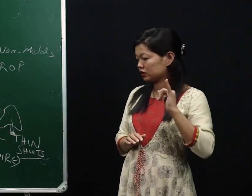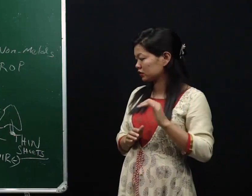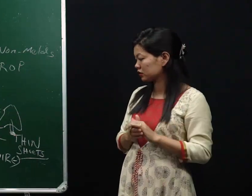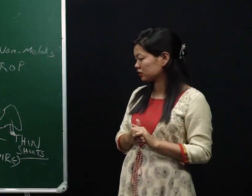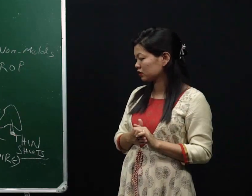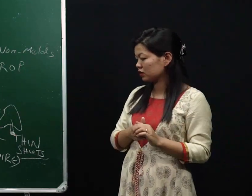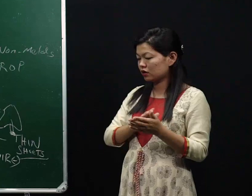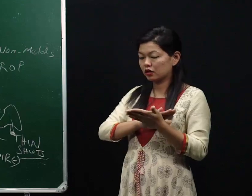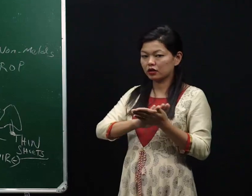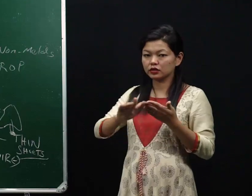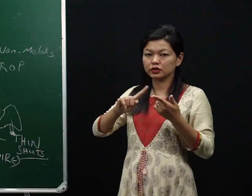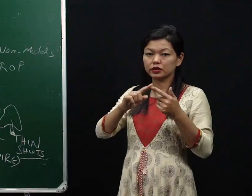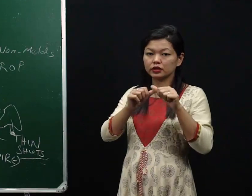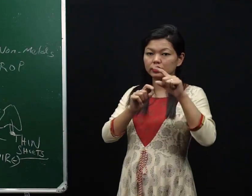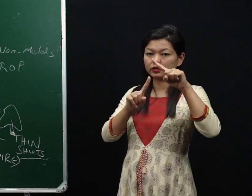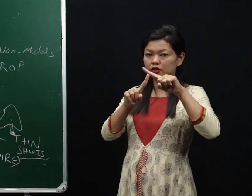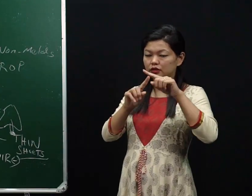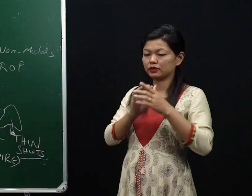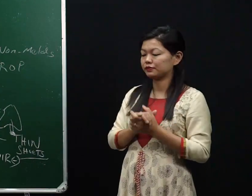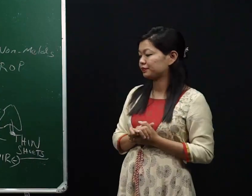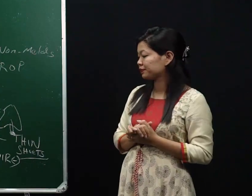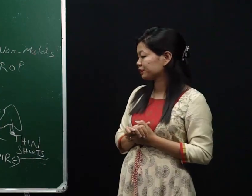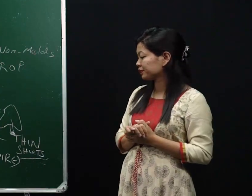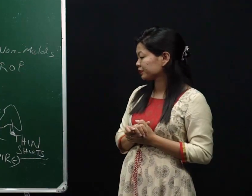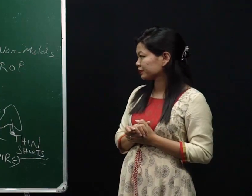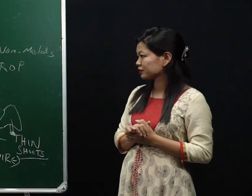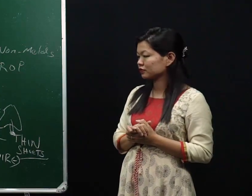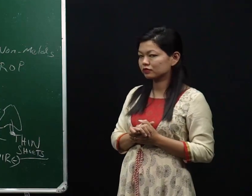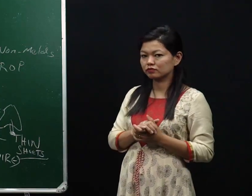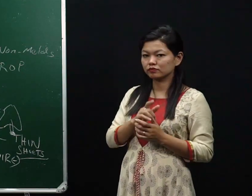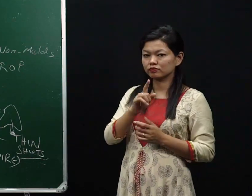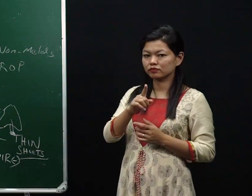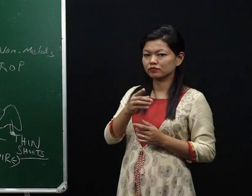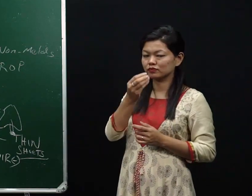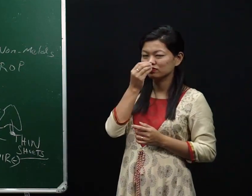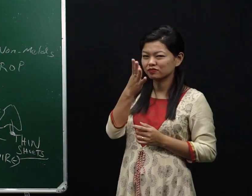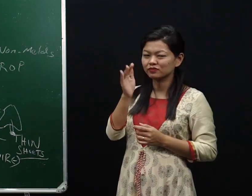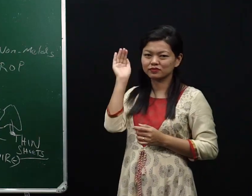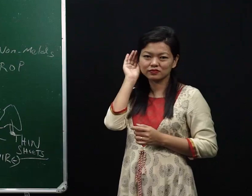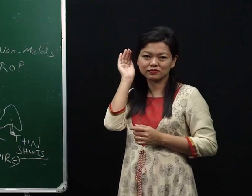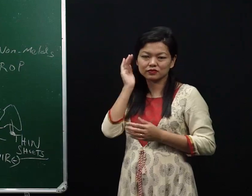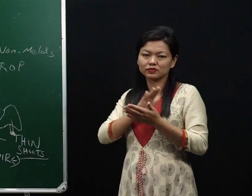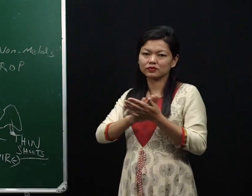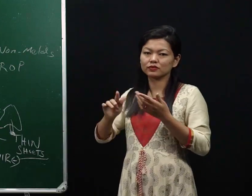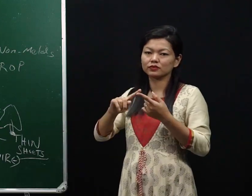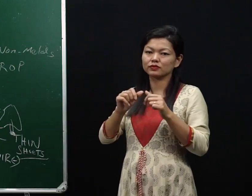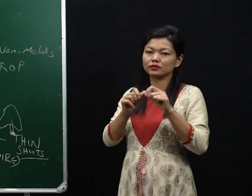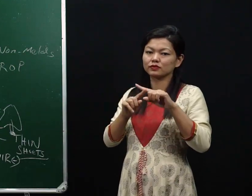heat. Clear? Heat. I'm sure you are familiar with this word heat, right?